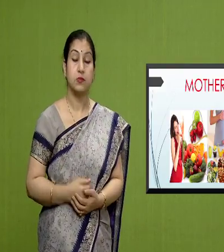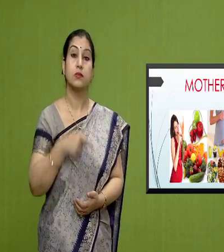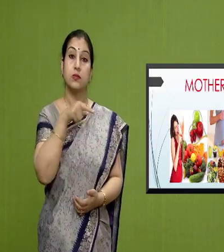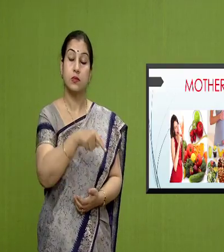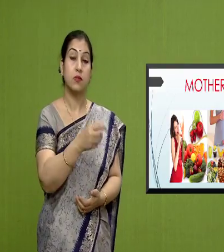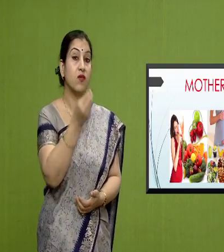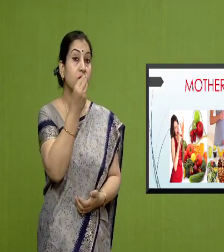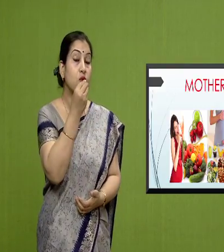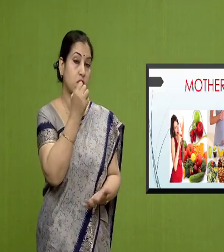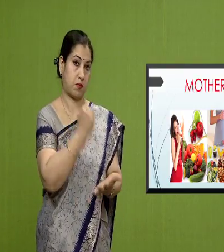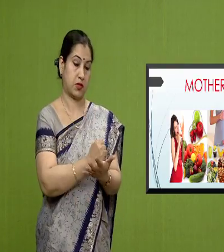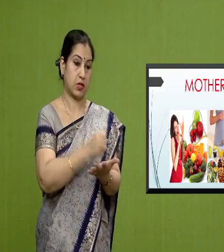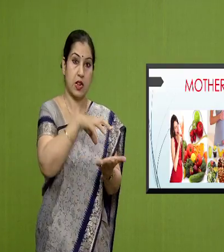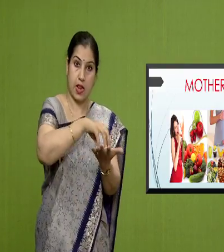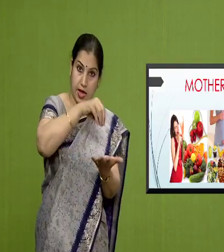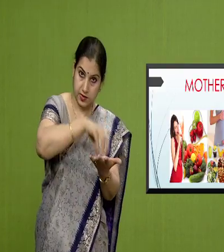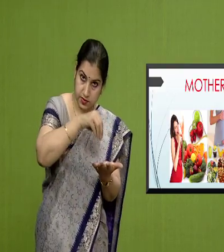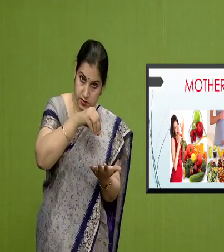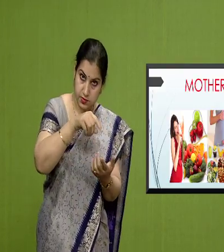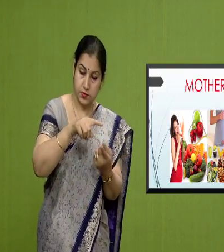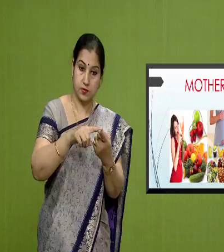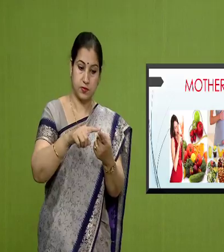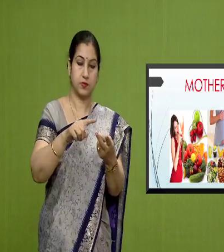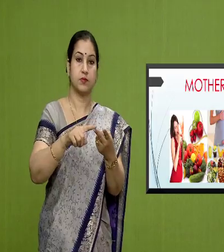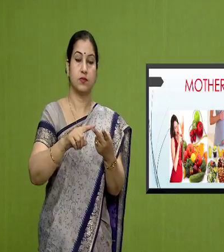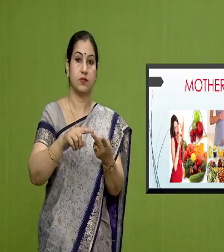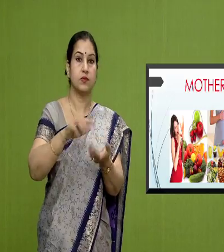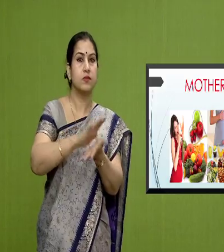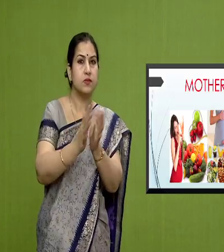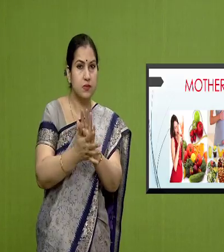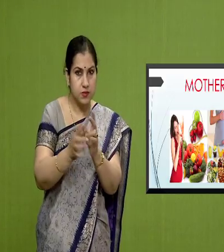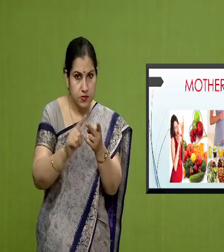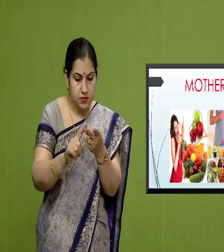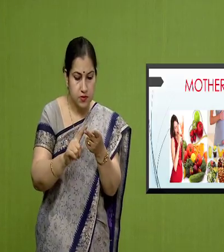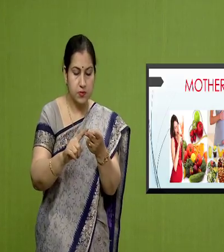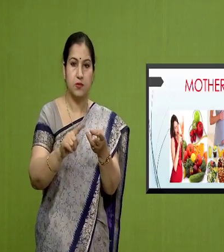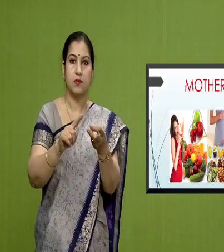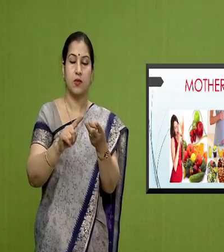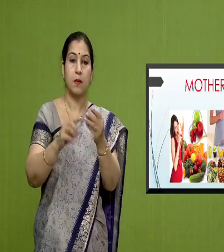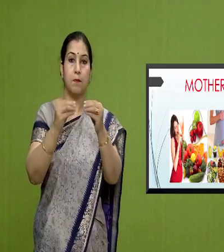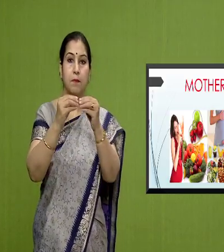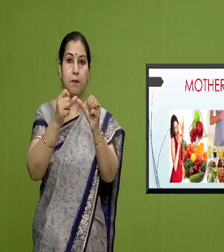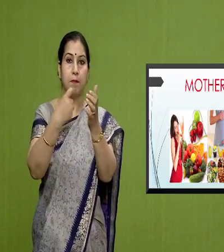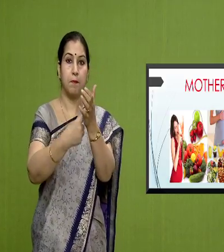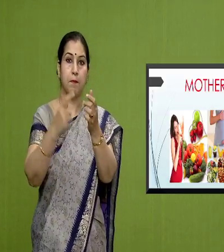should contain rice, wheat, barley